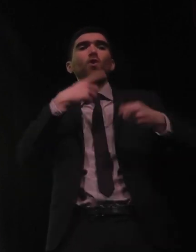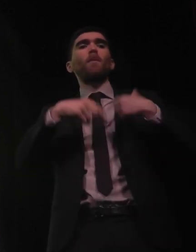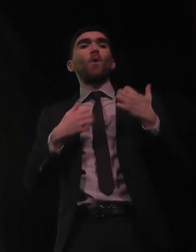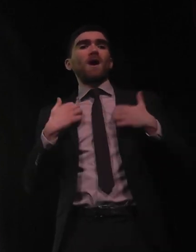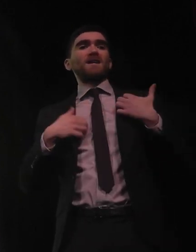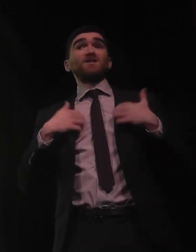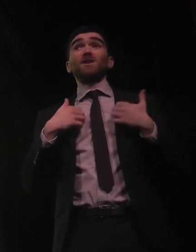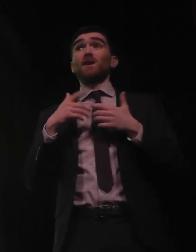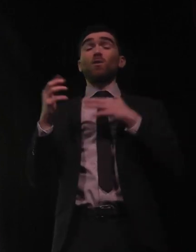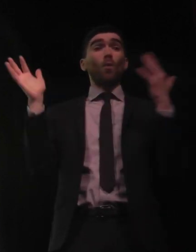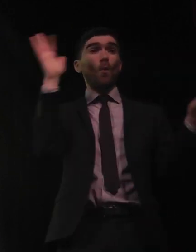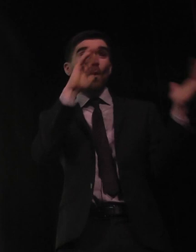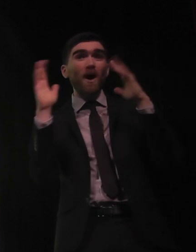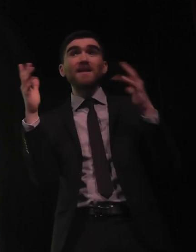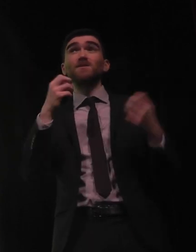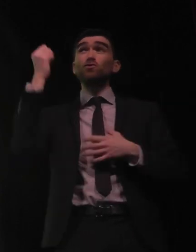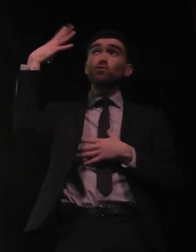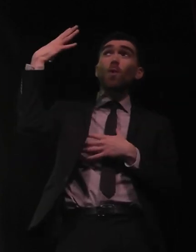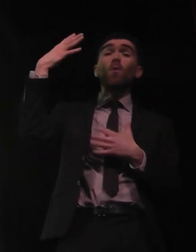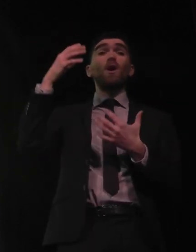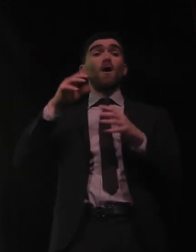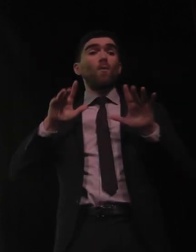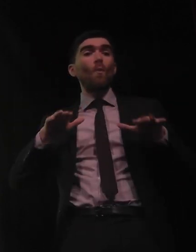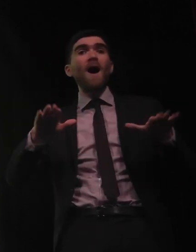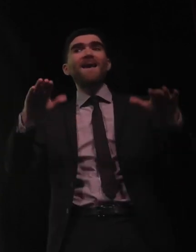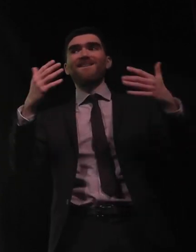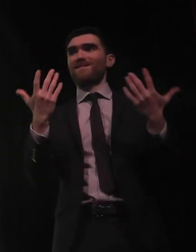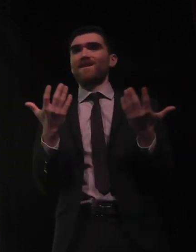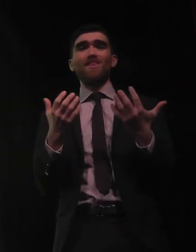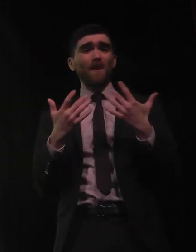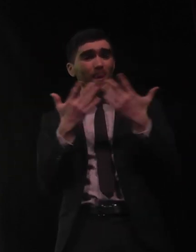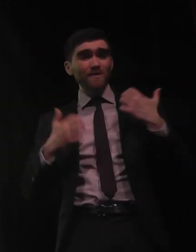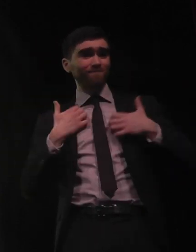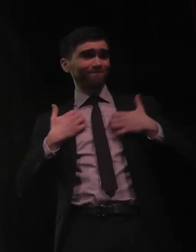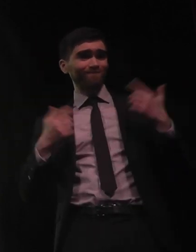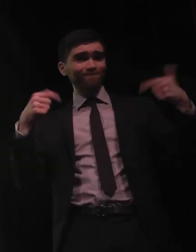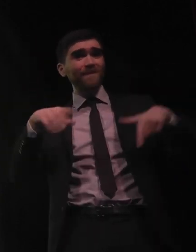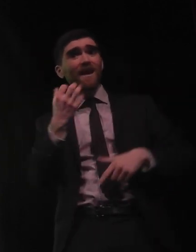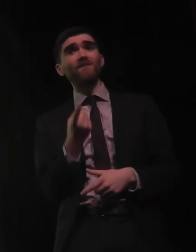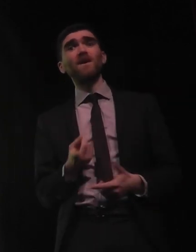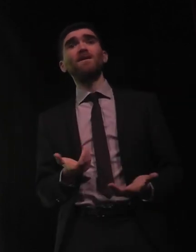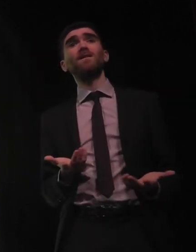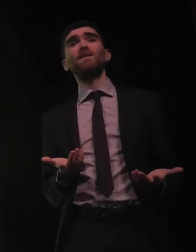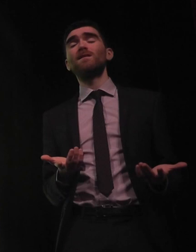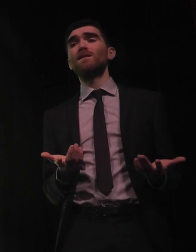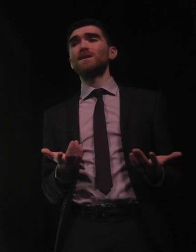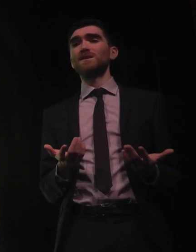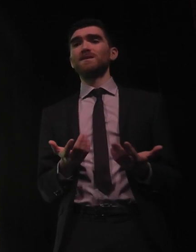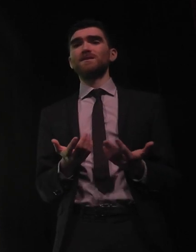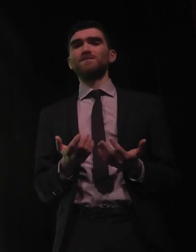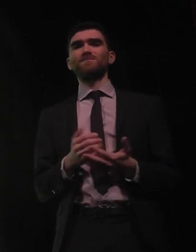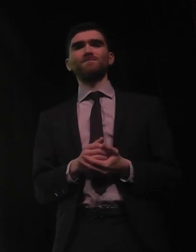unharnessed wind, wave and solar we have at our disposal. Do the real security needs of the UK lie in a